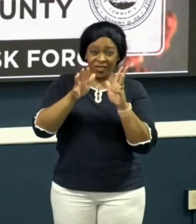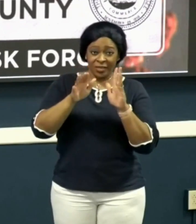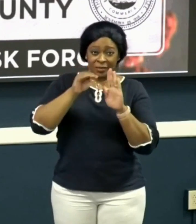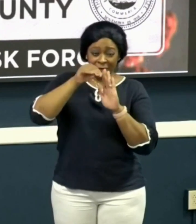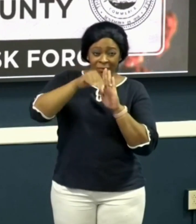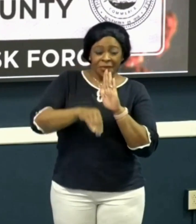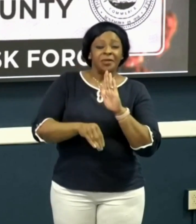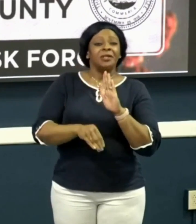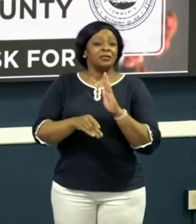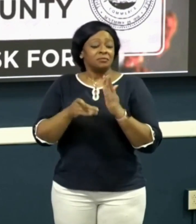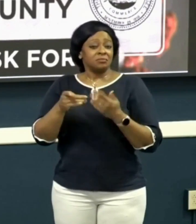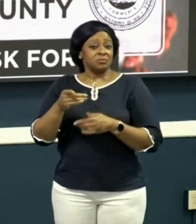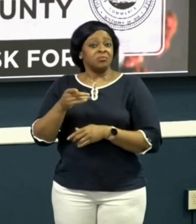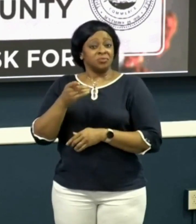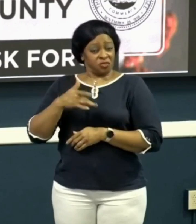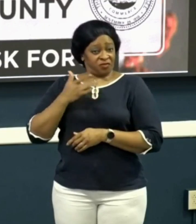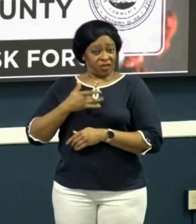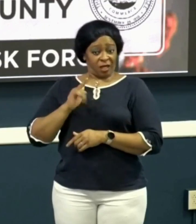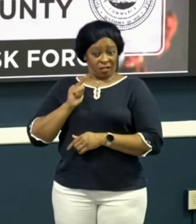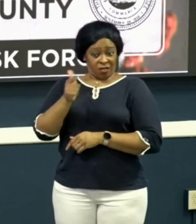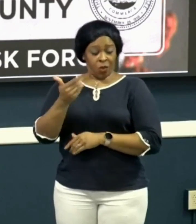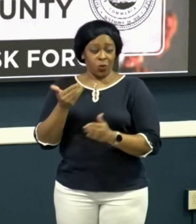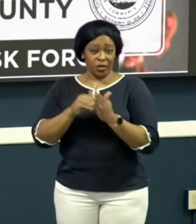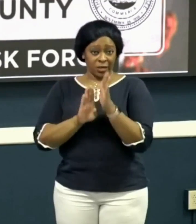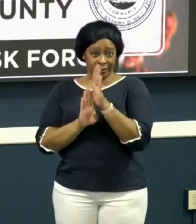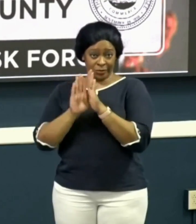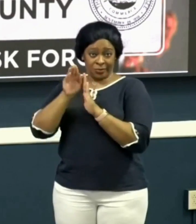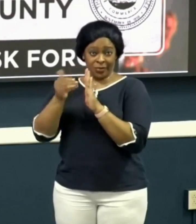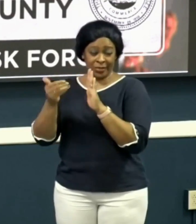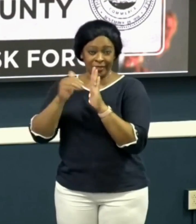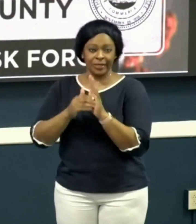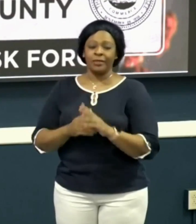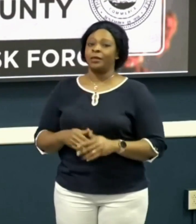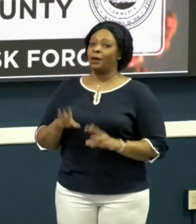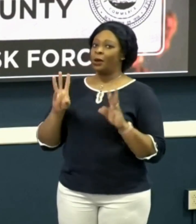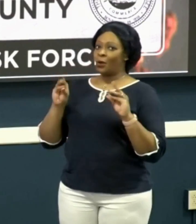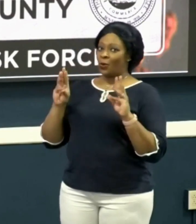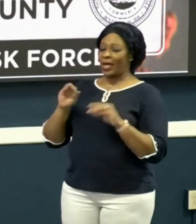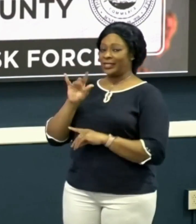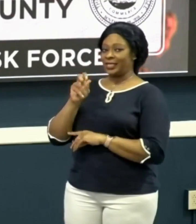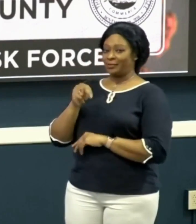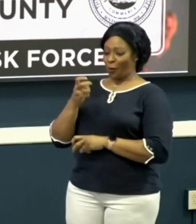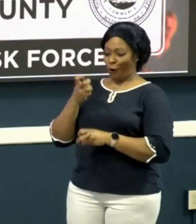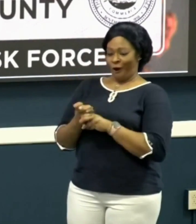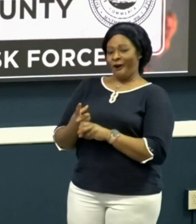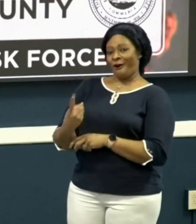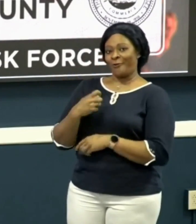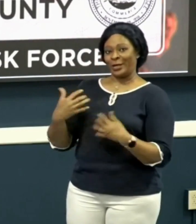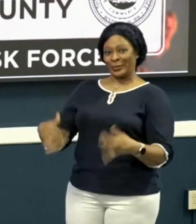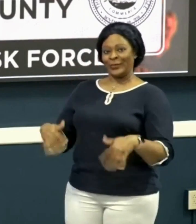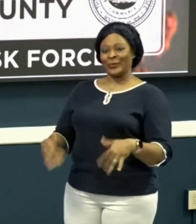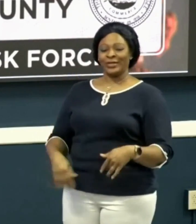see another spike? Oh, wow, Jasmine, you're hitting me with the hard question today. So